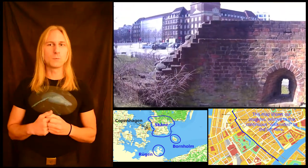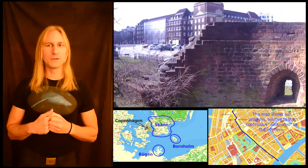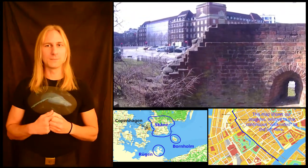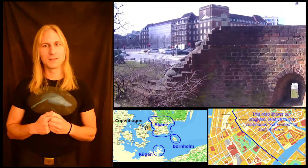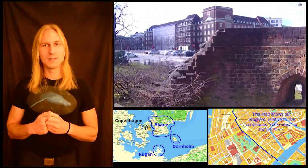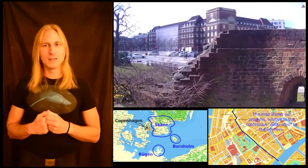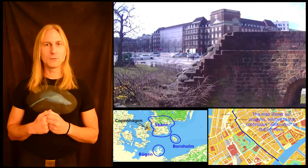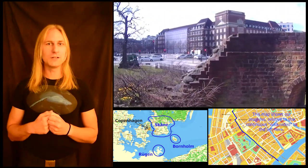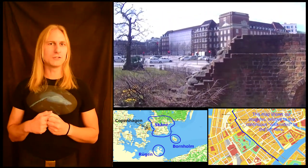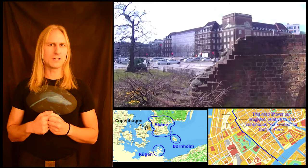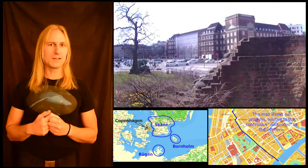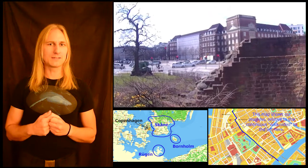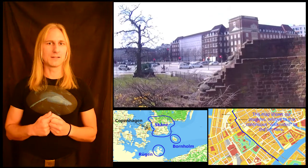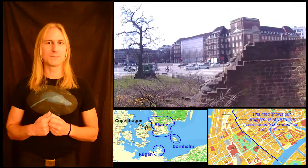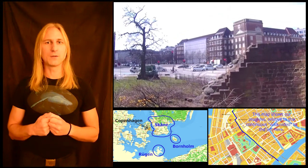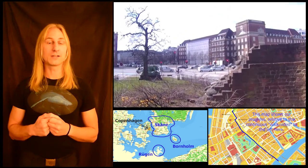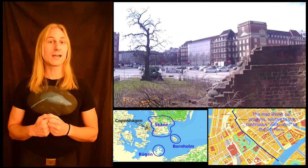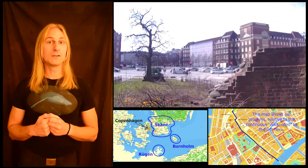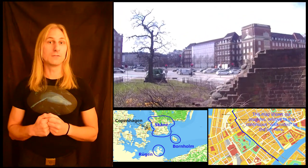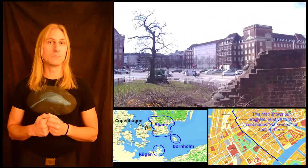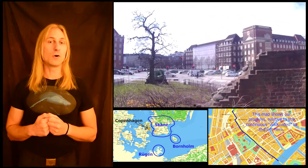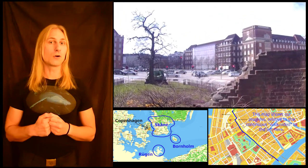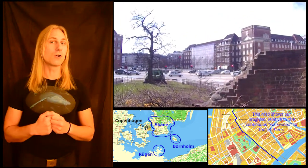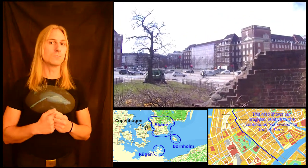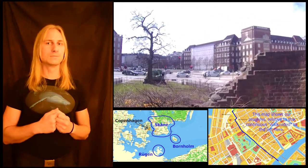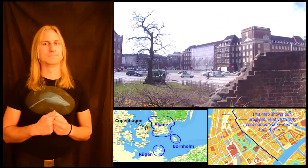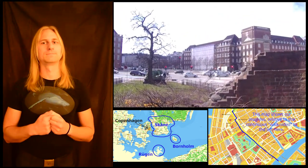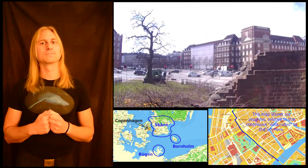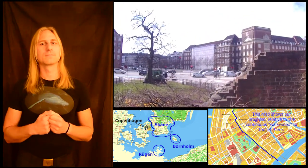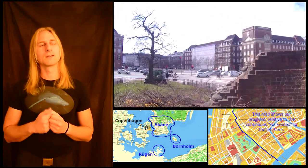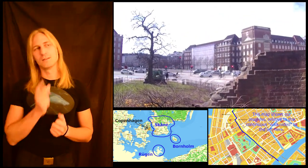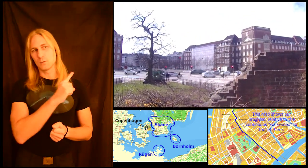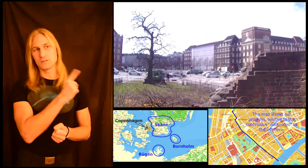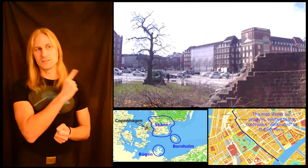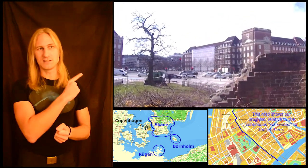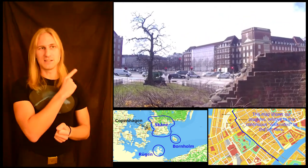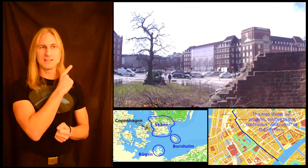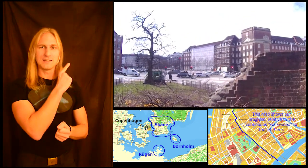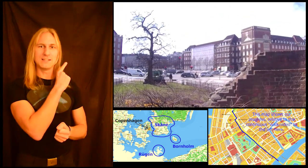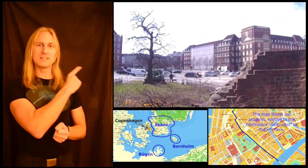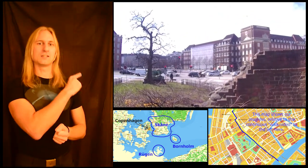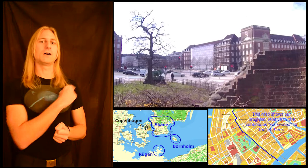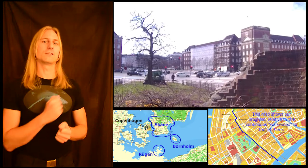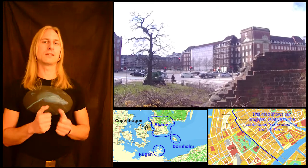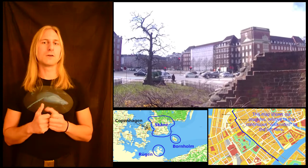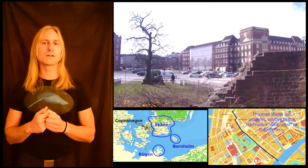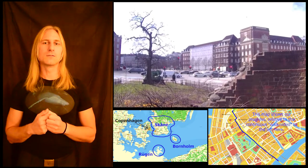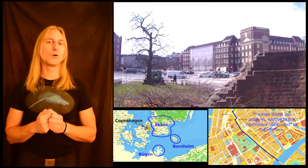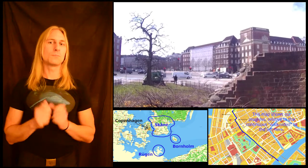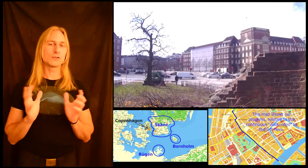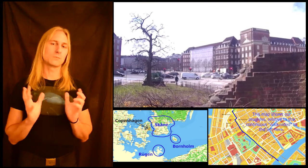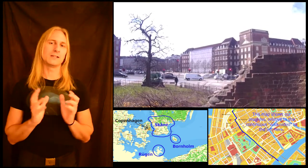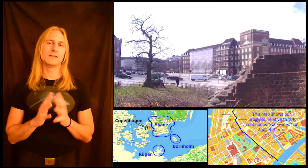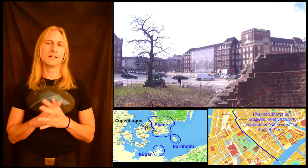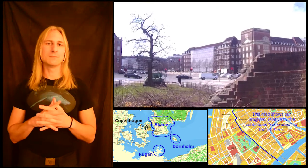vengeful woman only a year later on the island of Bornholm, which is in the eastern part of Denmark,